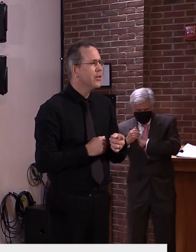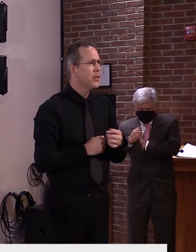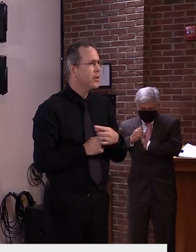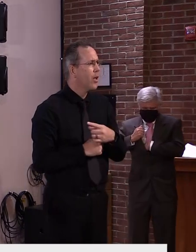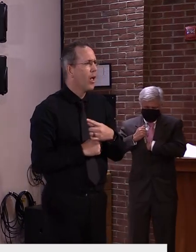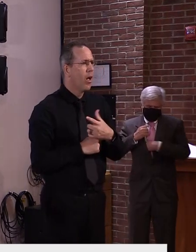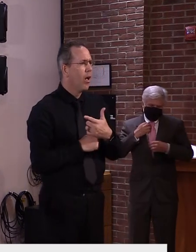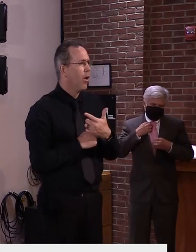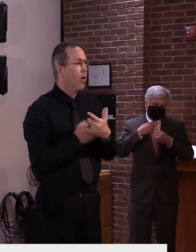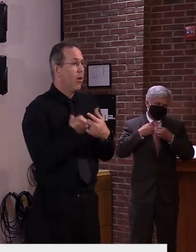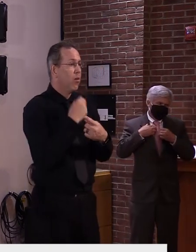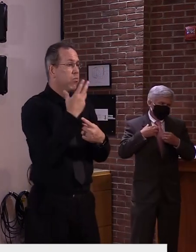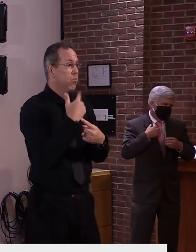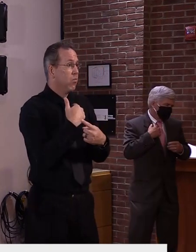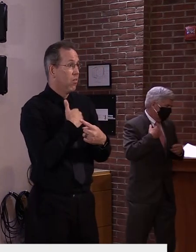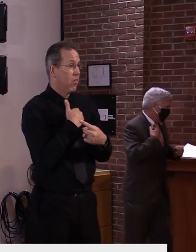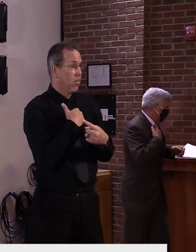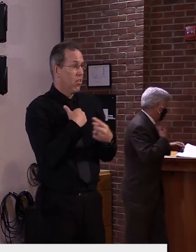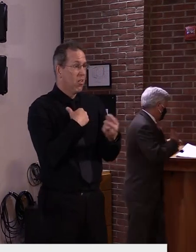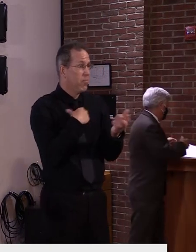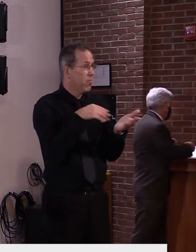There's not a lot to add to his